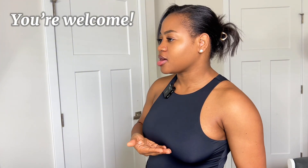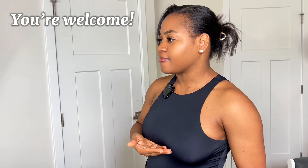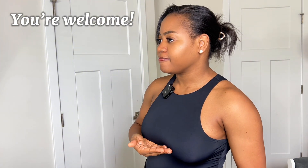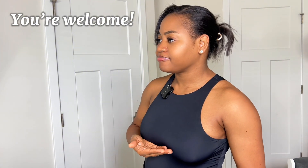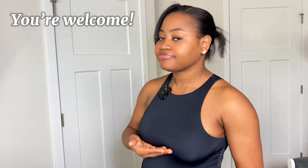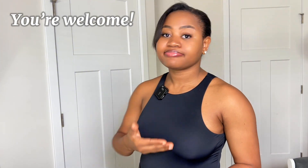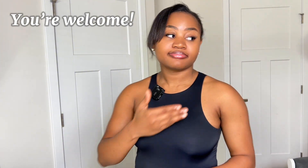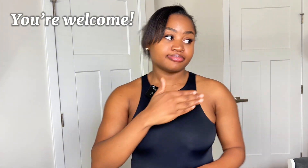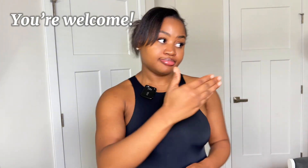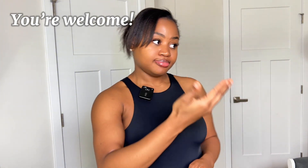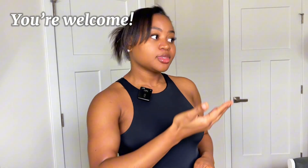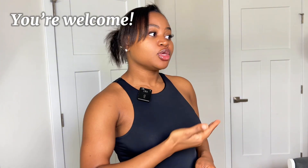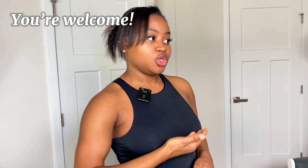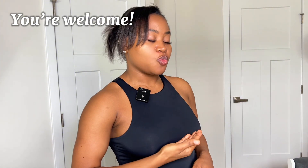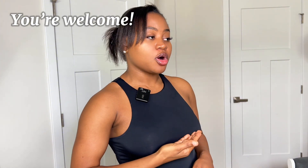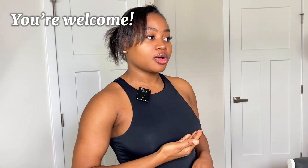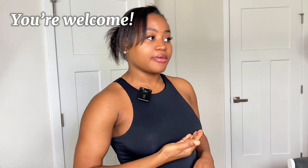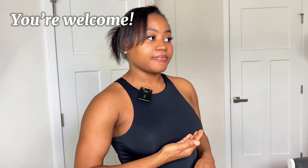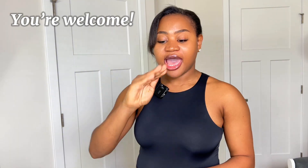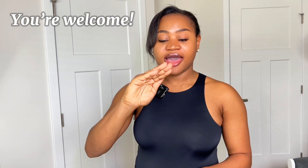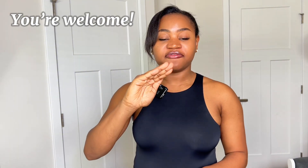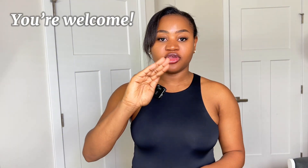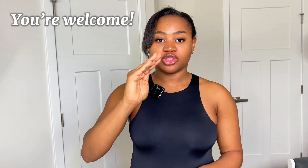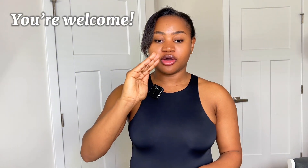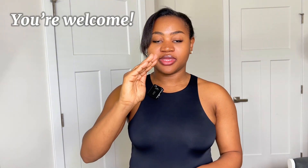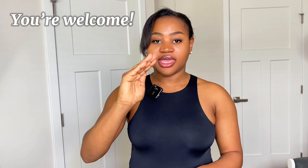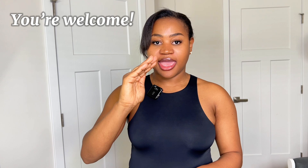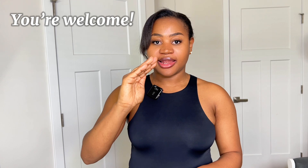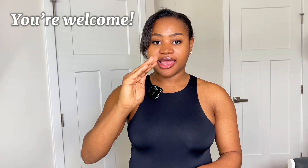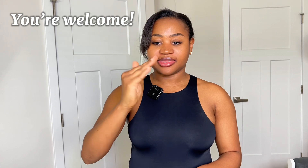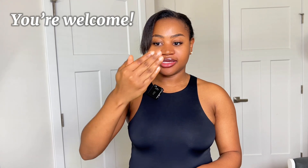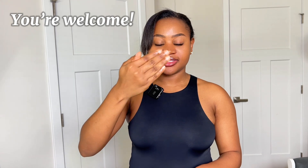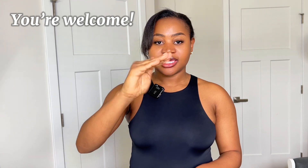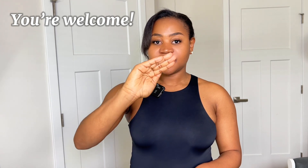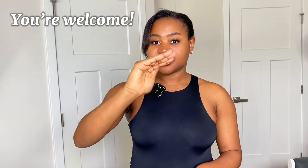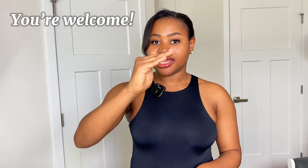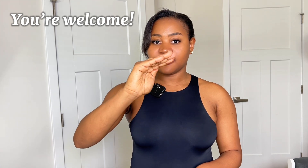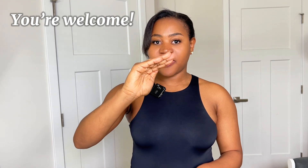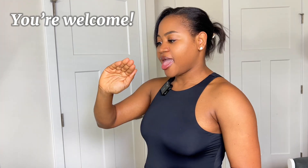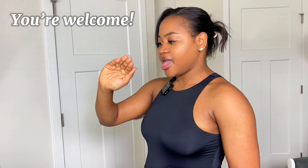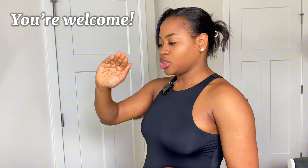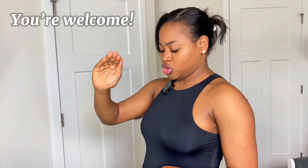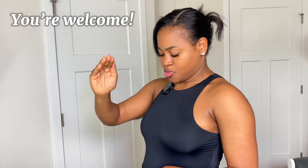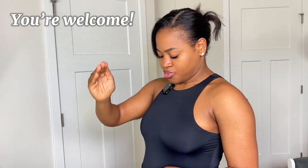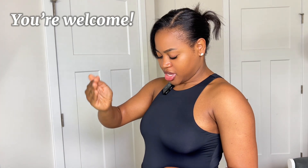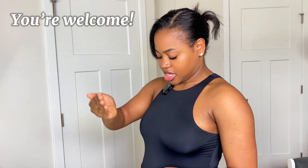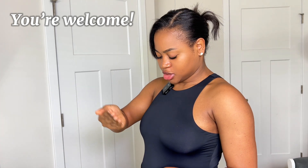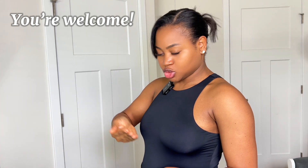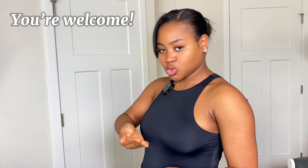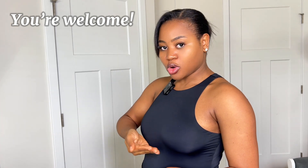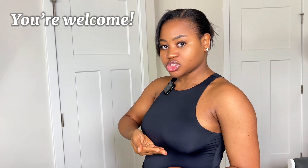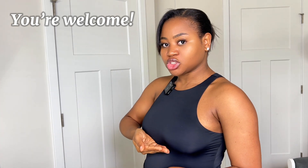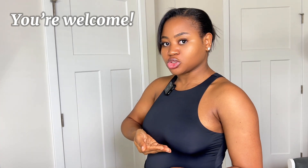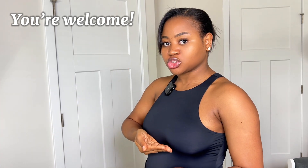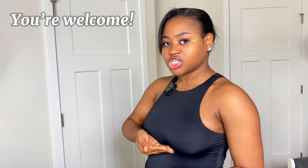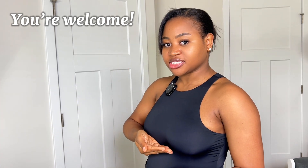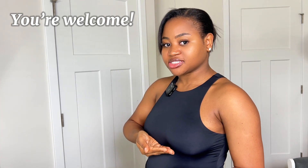welcome. You're welcome. Have your dominant hand like this, slightly bent, and you bring it towards your chest.